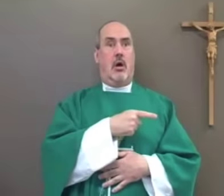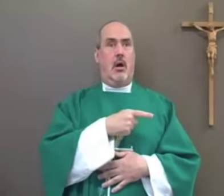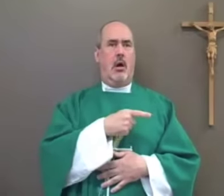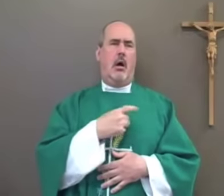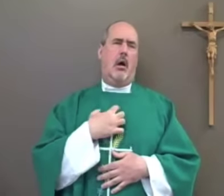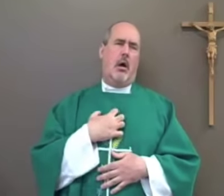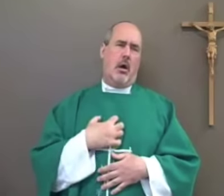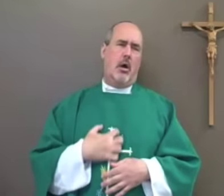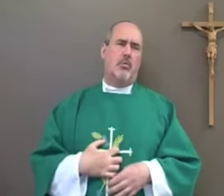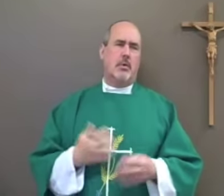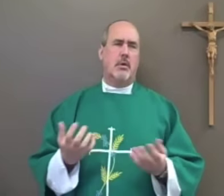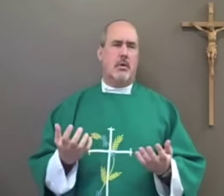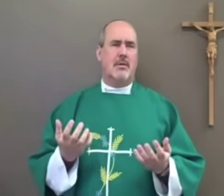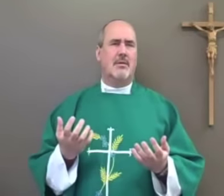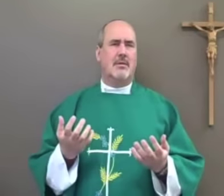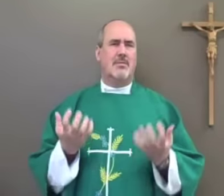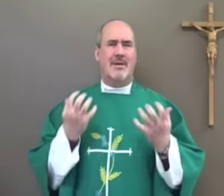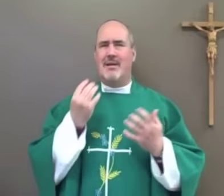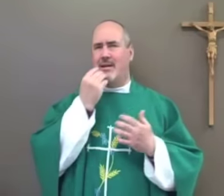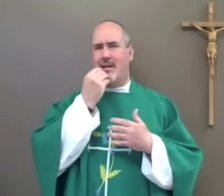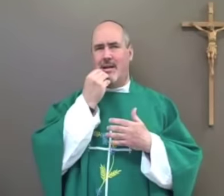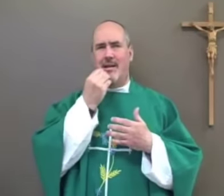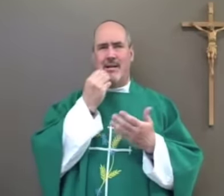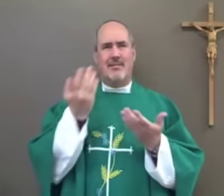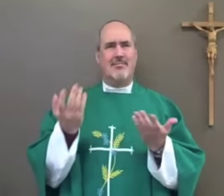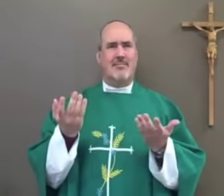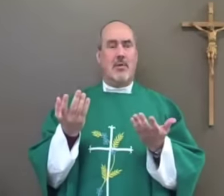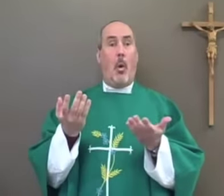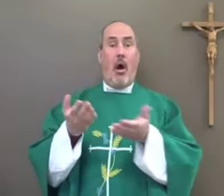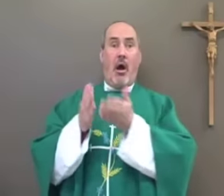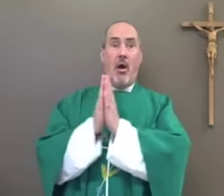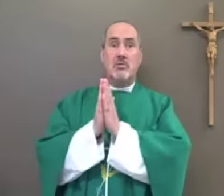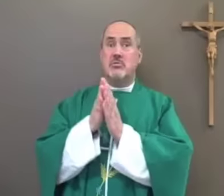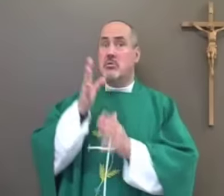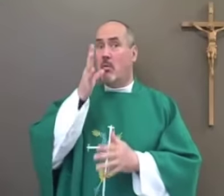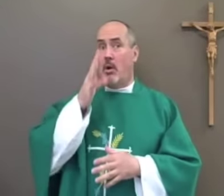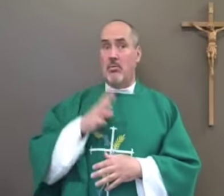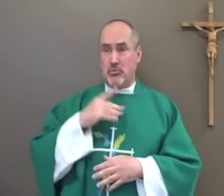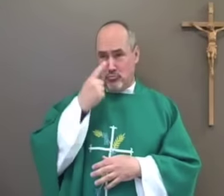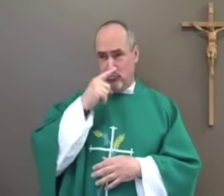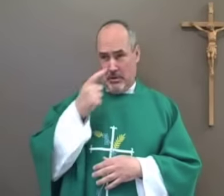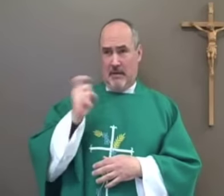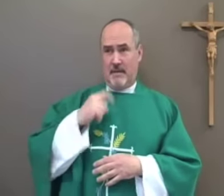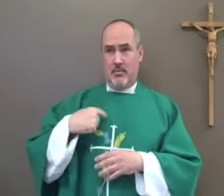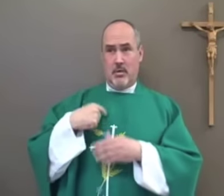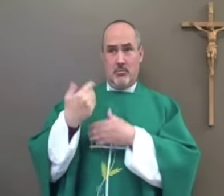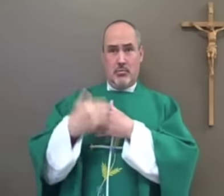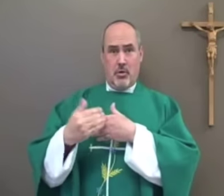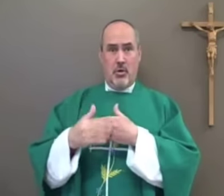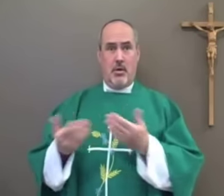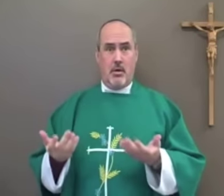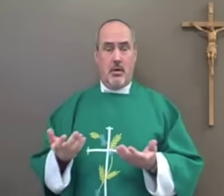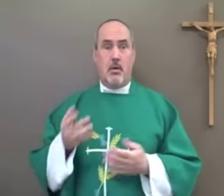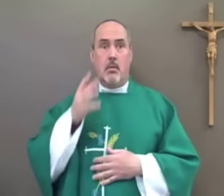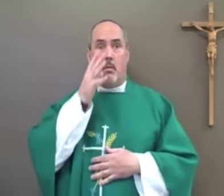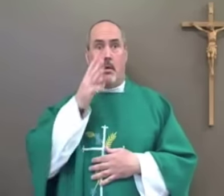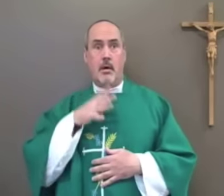Elijah was hungry and he needed something to eat, so he asked a woman if she would mind giving him some